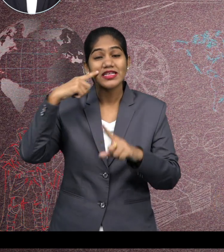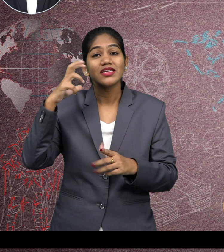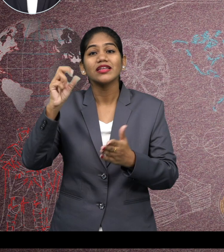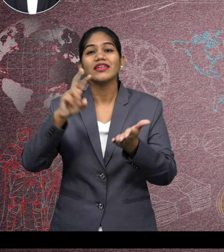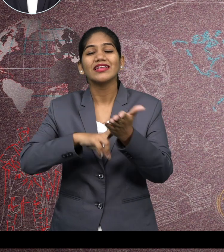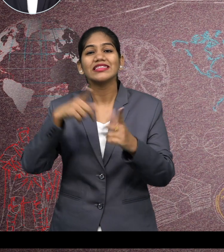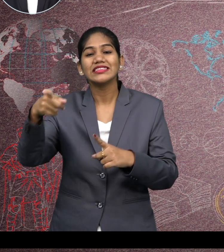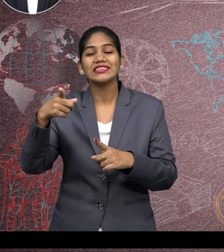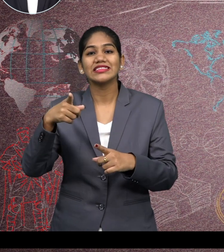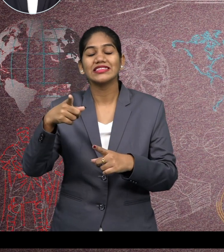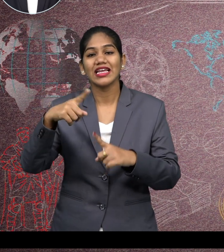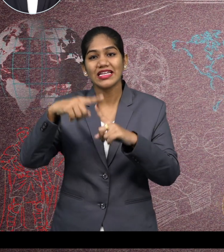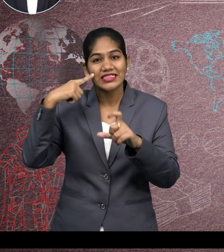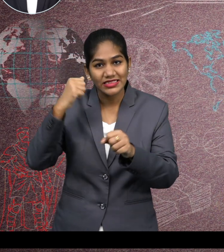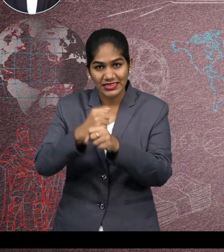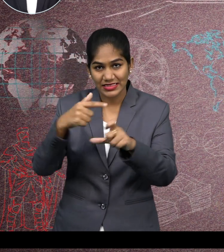Elam.